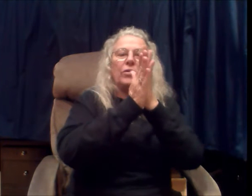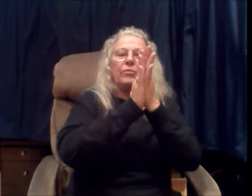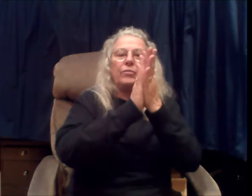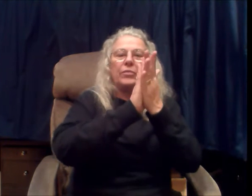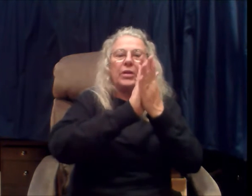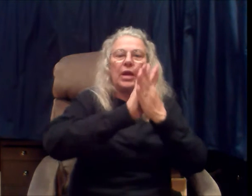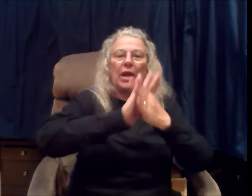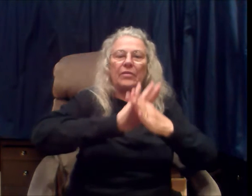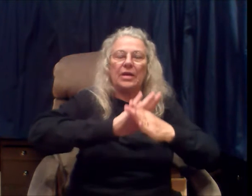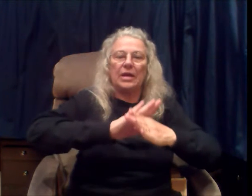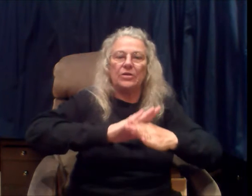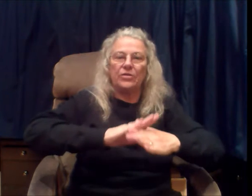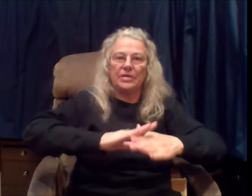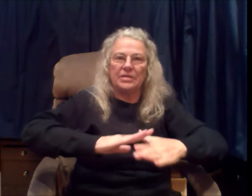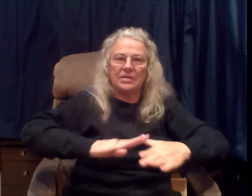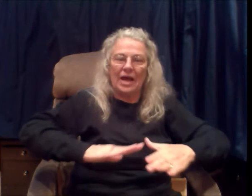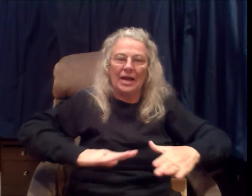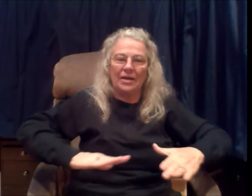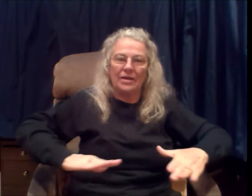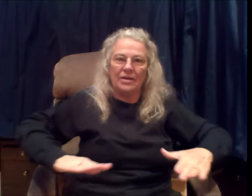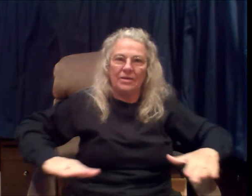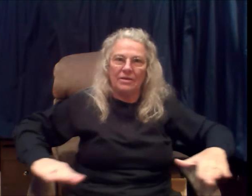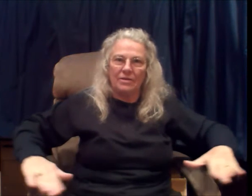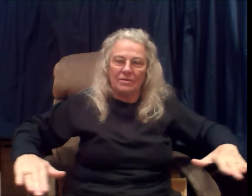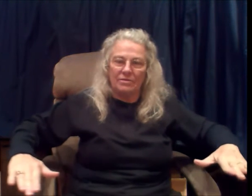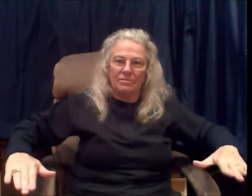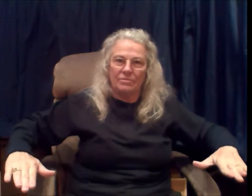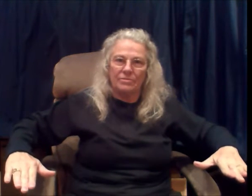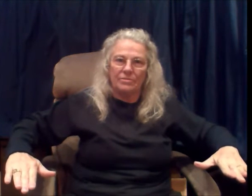them, and then into the silent